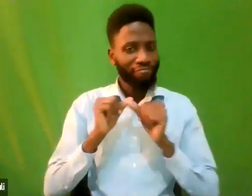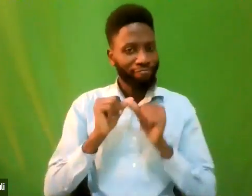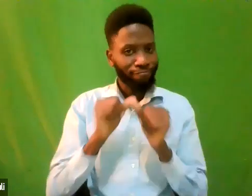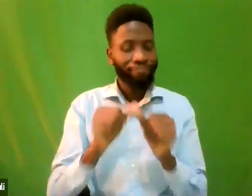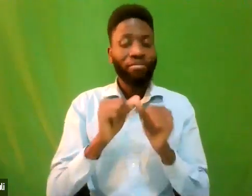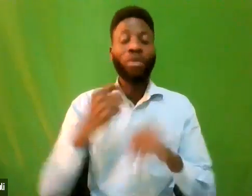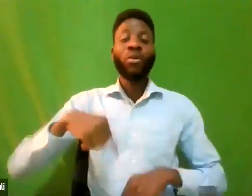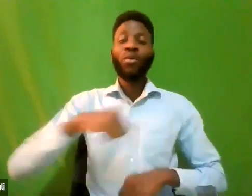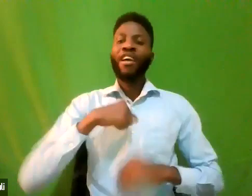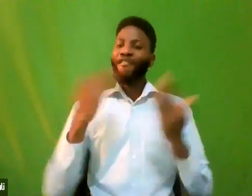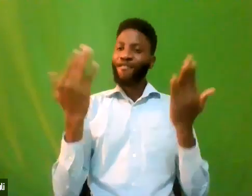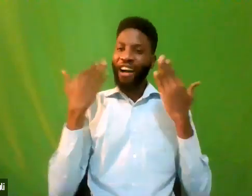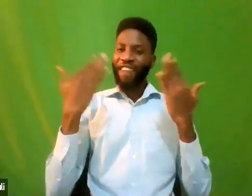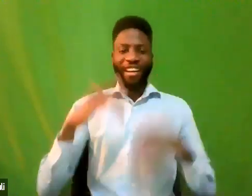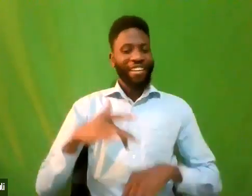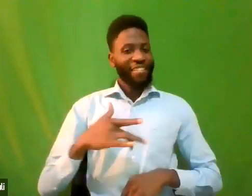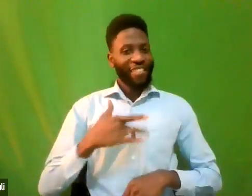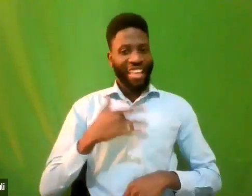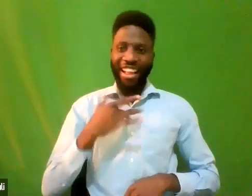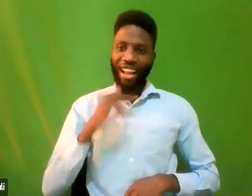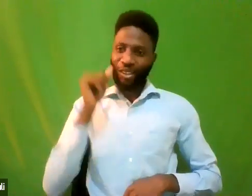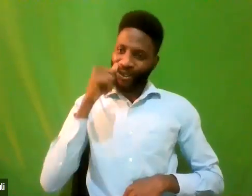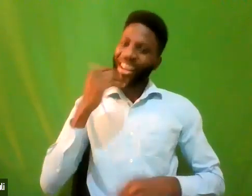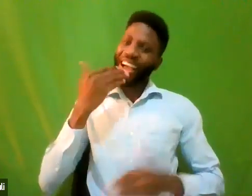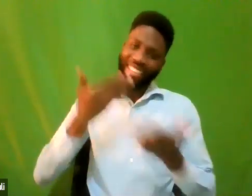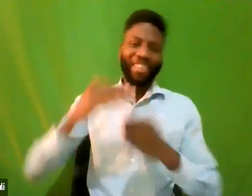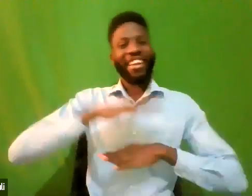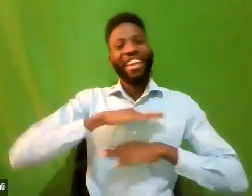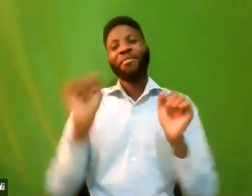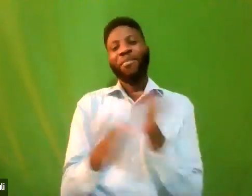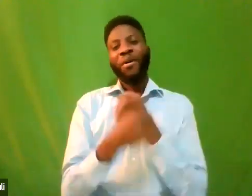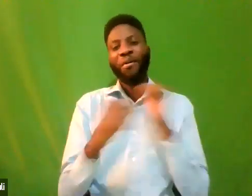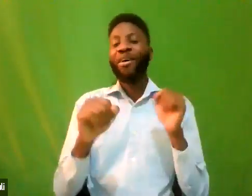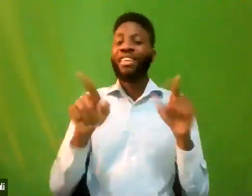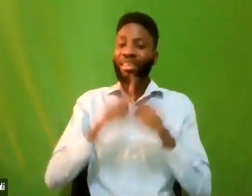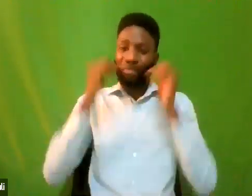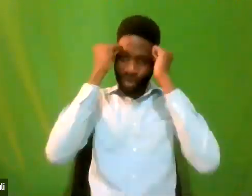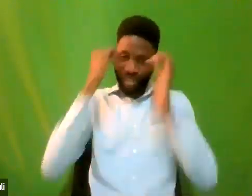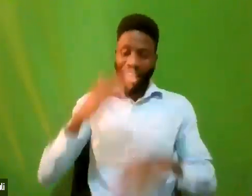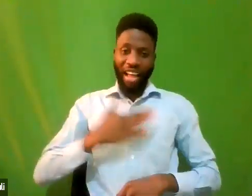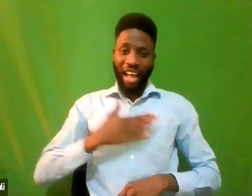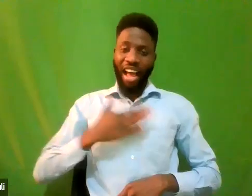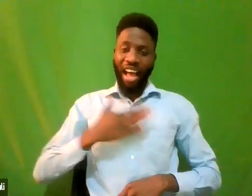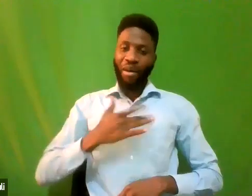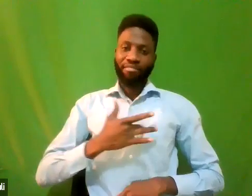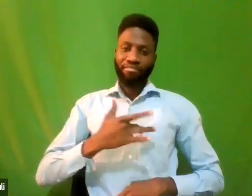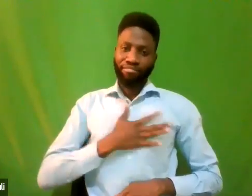forever indebted for you, Ashura, and for inspiring our students. And we hope in one way or another we